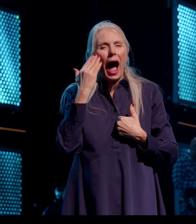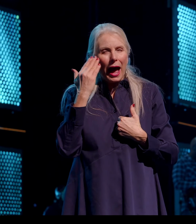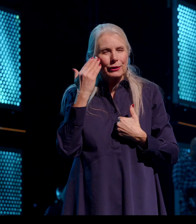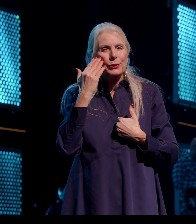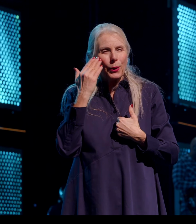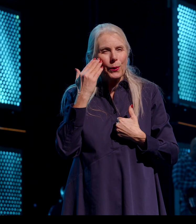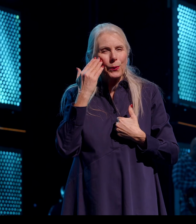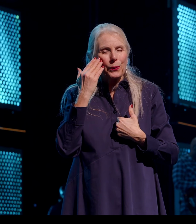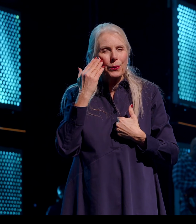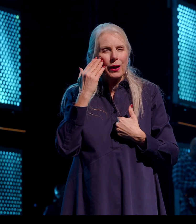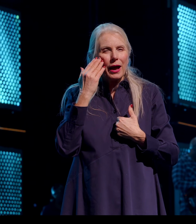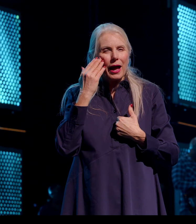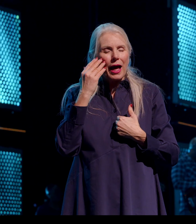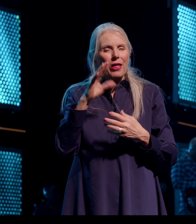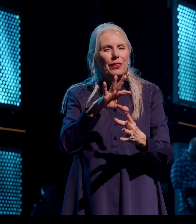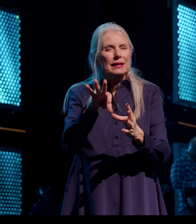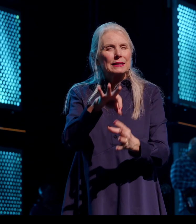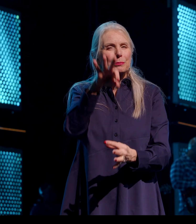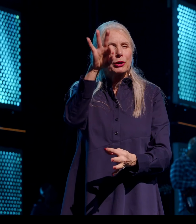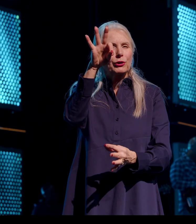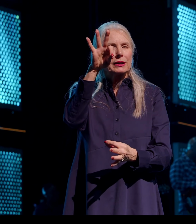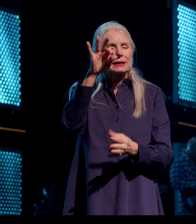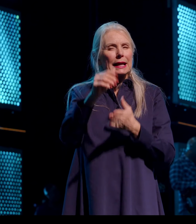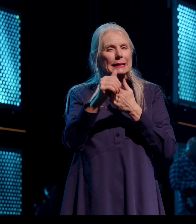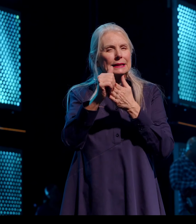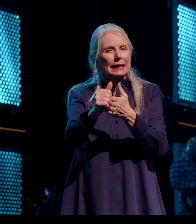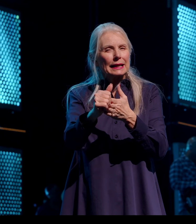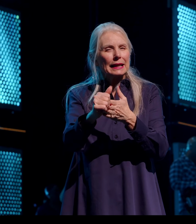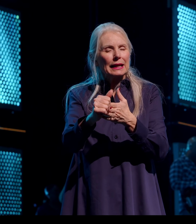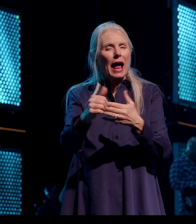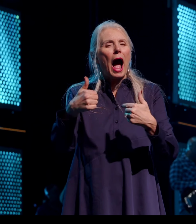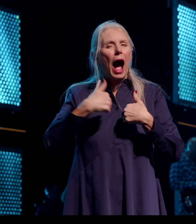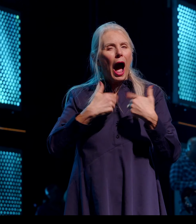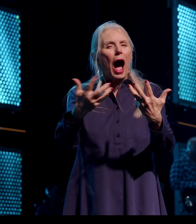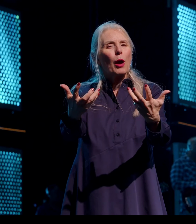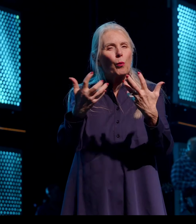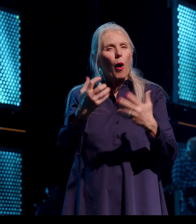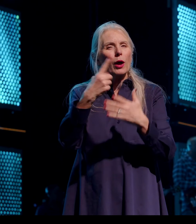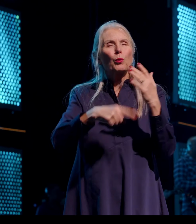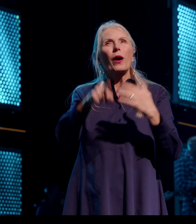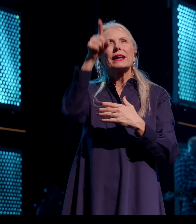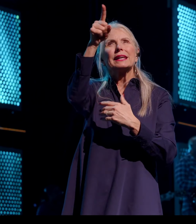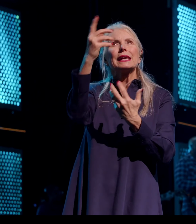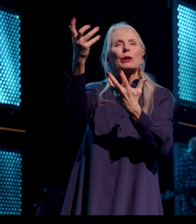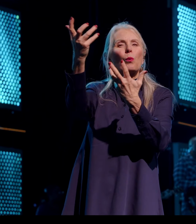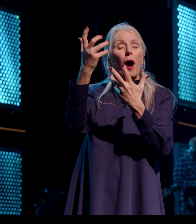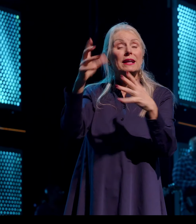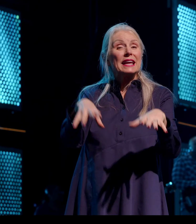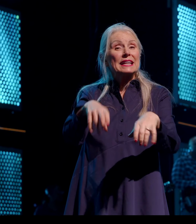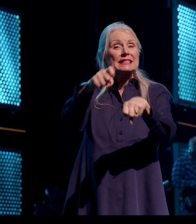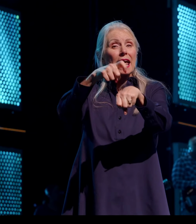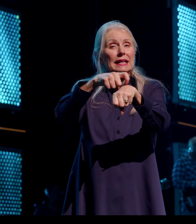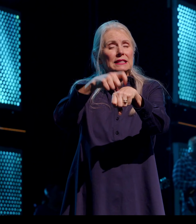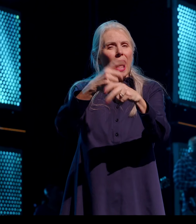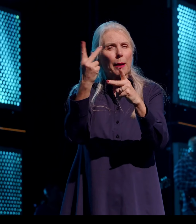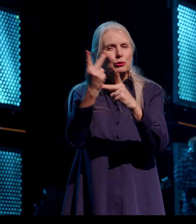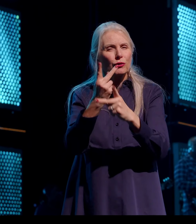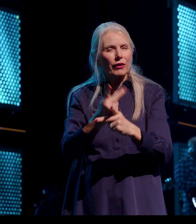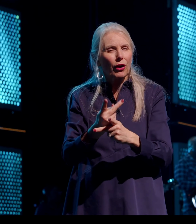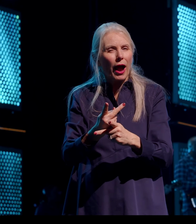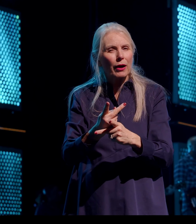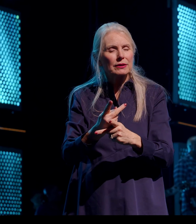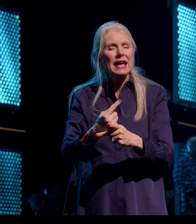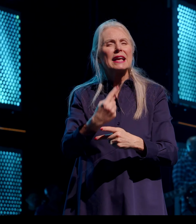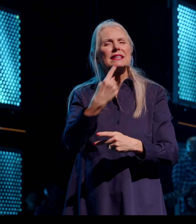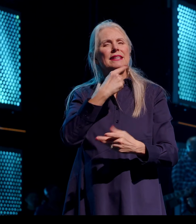I know it's the Spirit's leading in me. I want what he wants. It just takes time figuring that out. Saying, Lord, show me